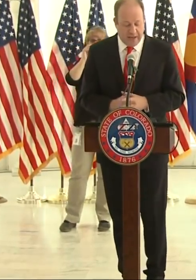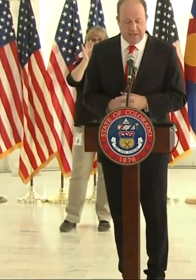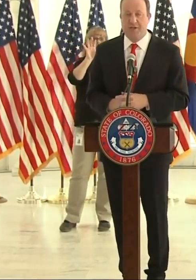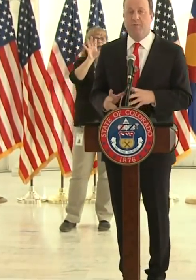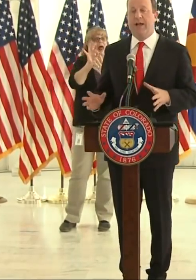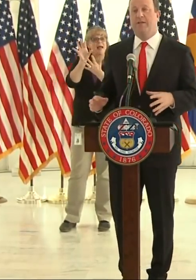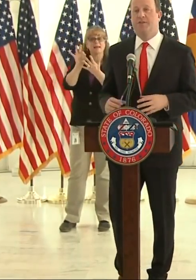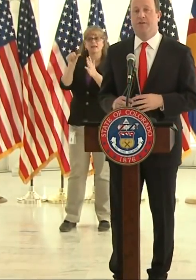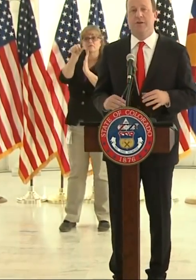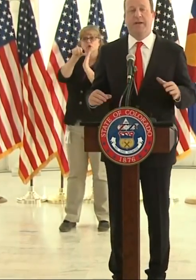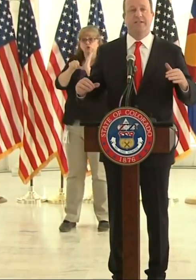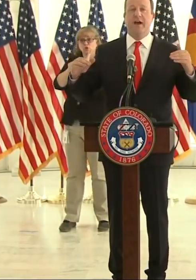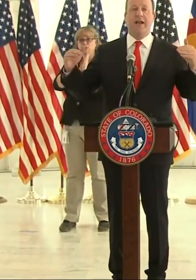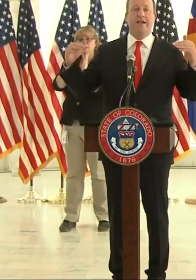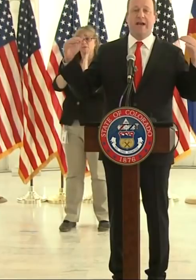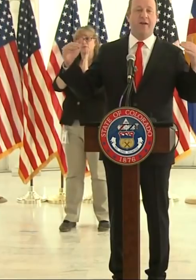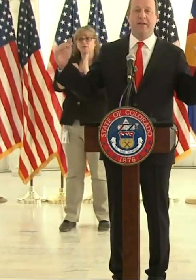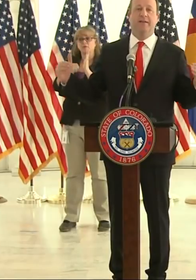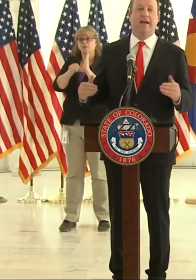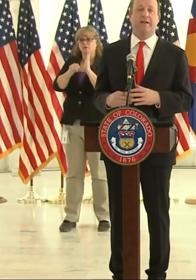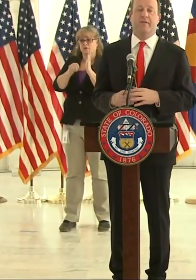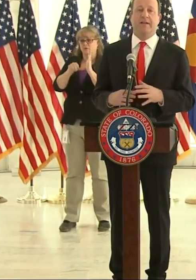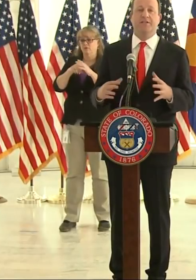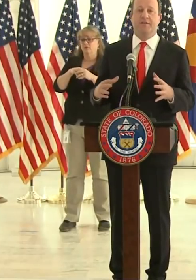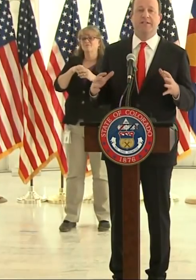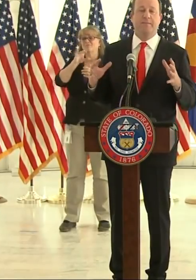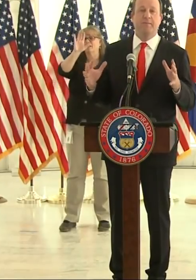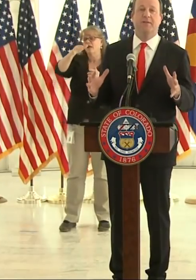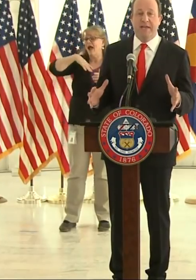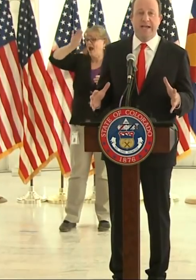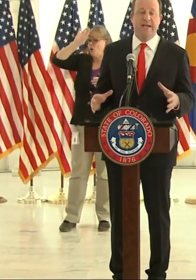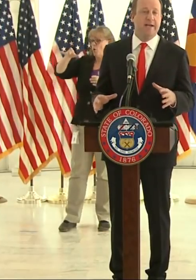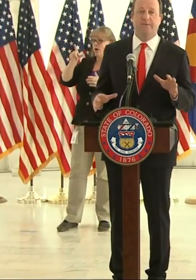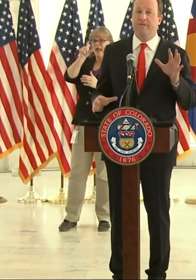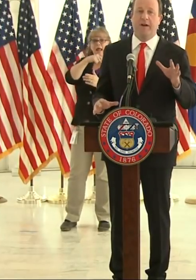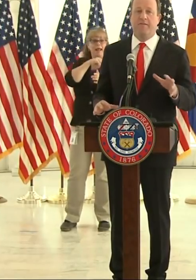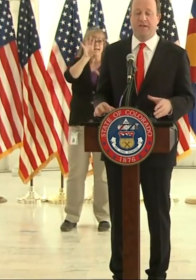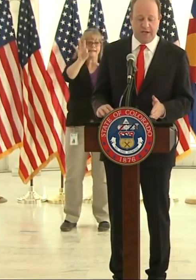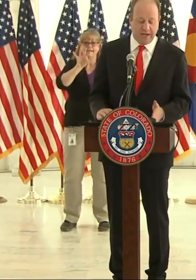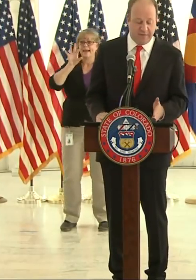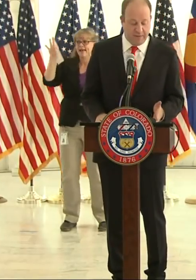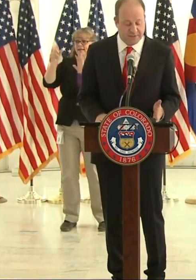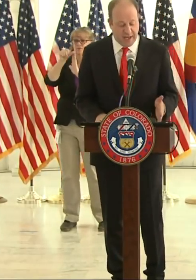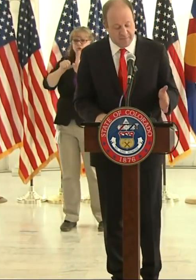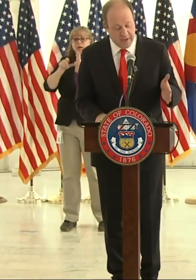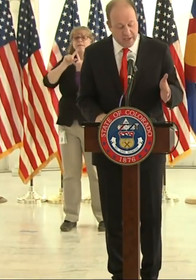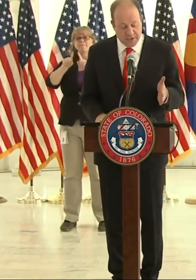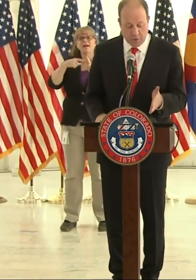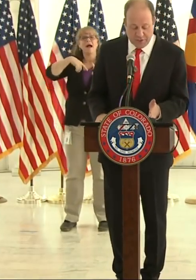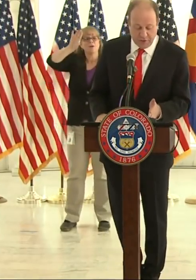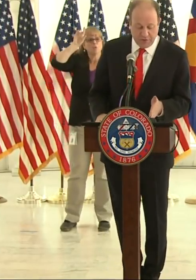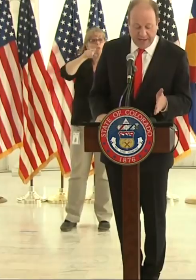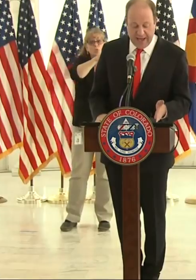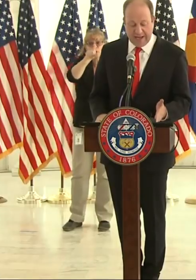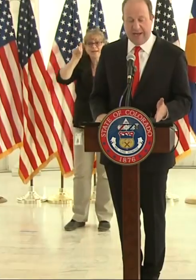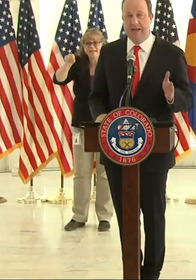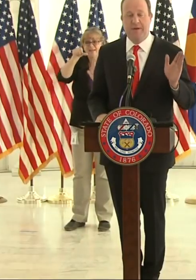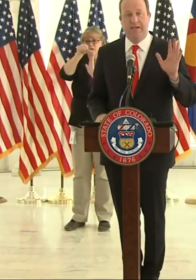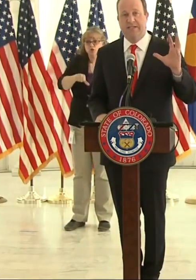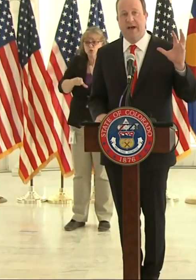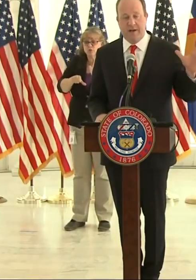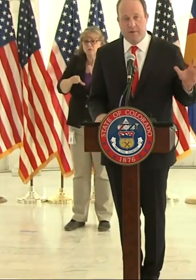I never liked the term elective surgery because they're not entirely elective, right? These are things that people need, and it's been very frustrating. I've had people say, I have a sore tooth, I